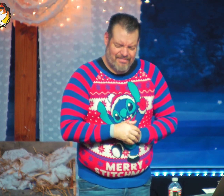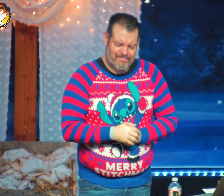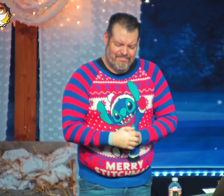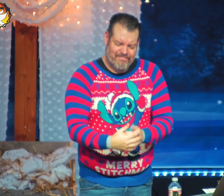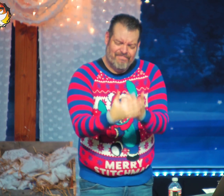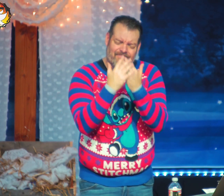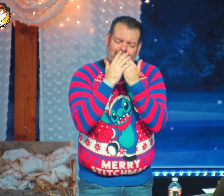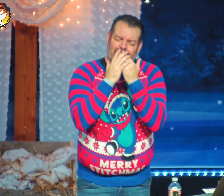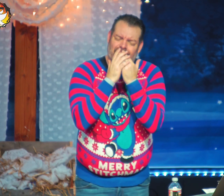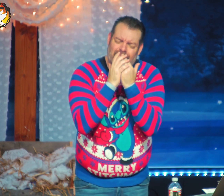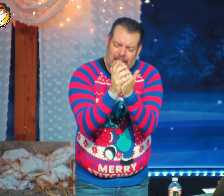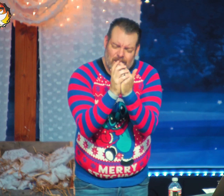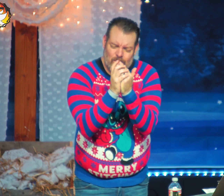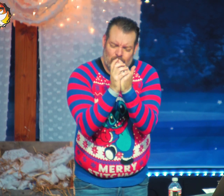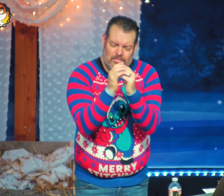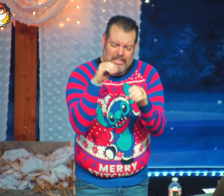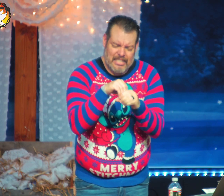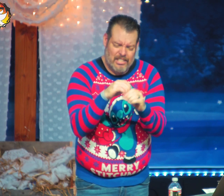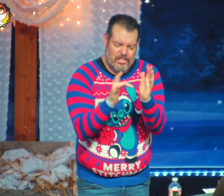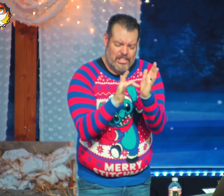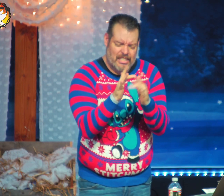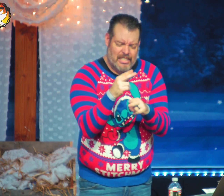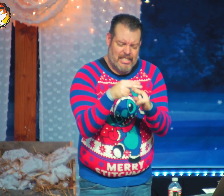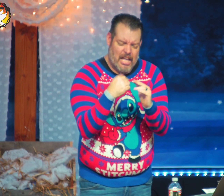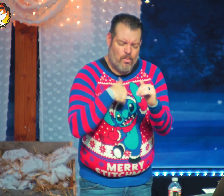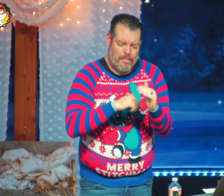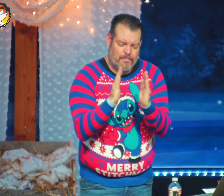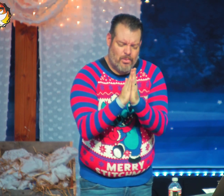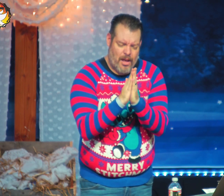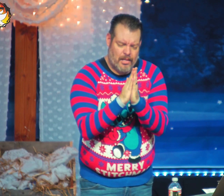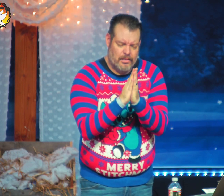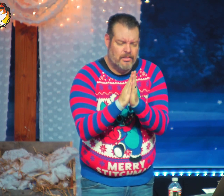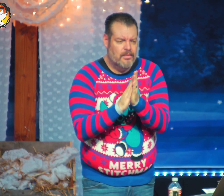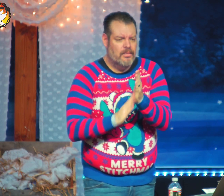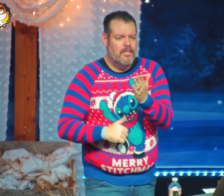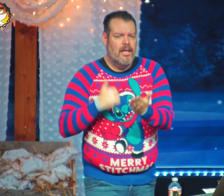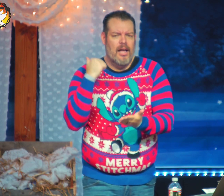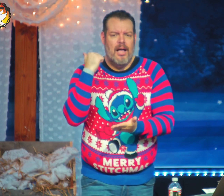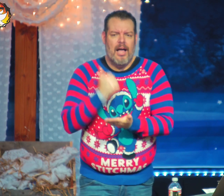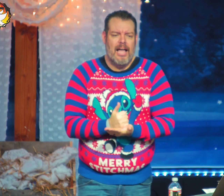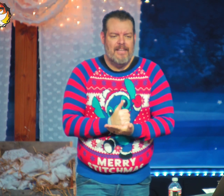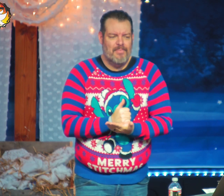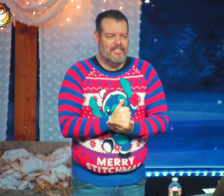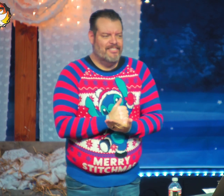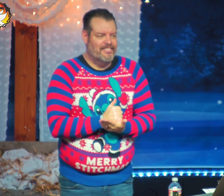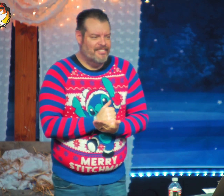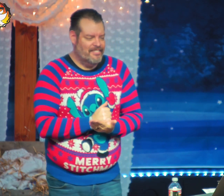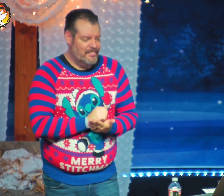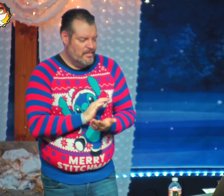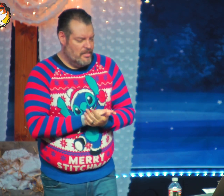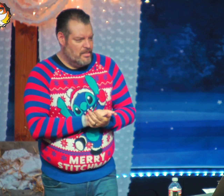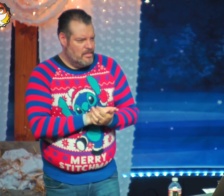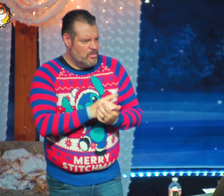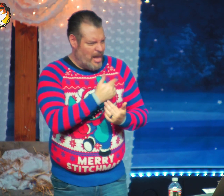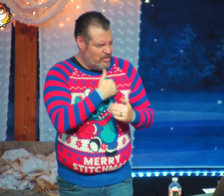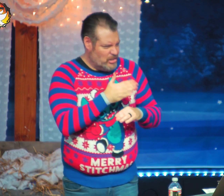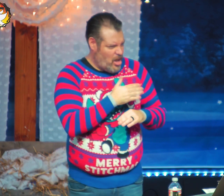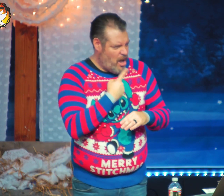with goodness rather than the other garbage. Lord, we thank you for your